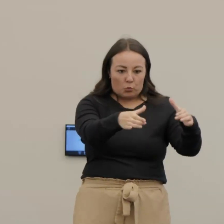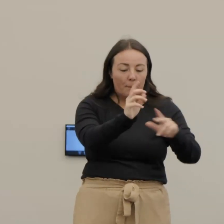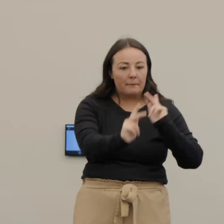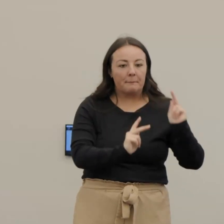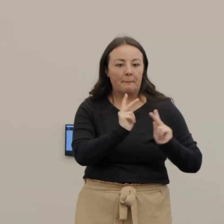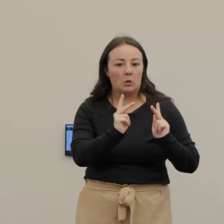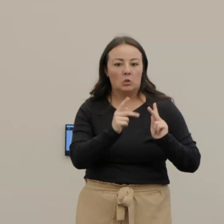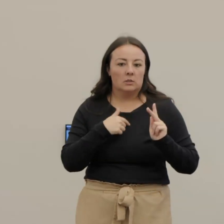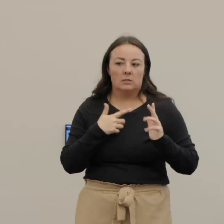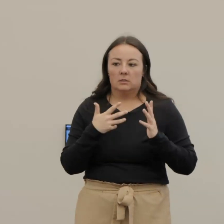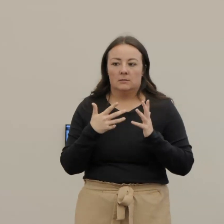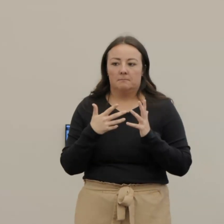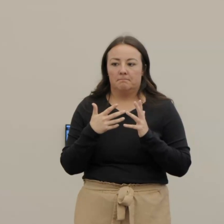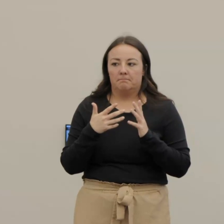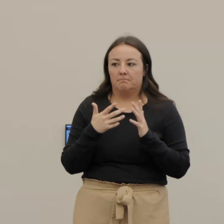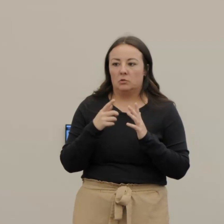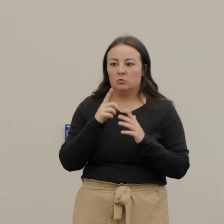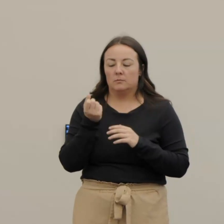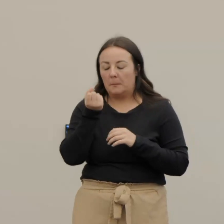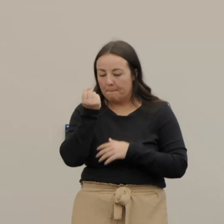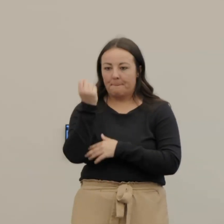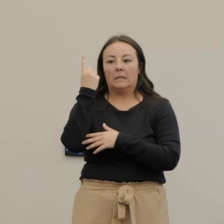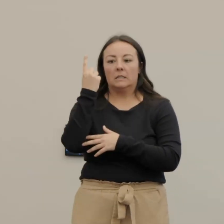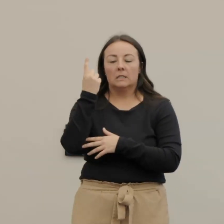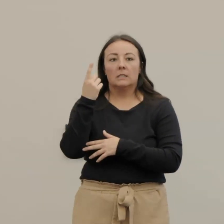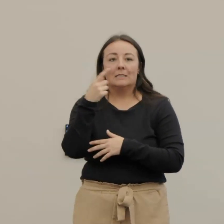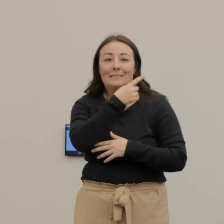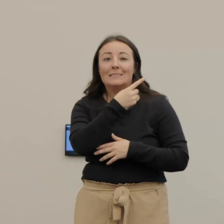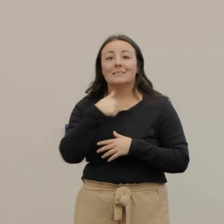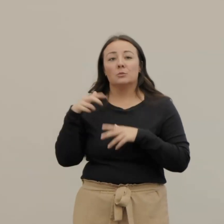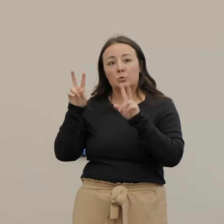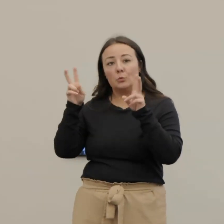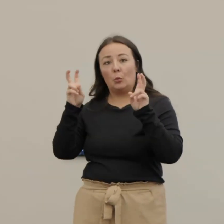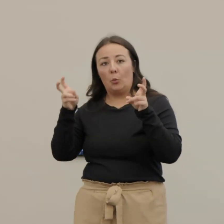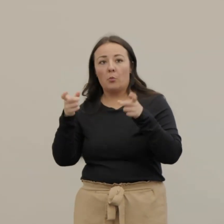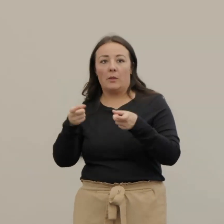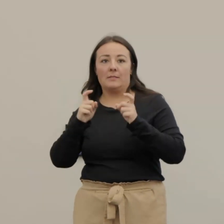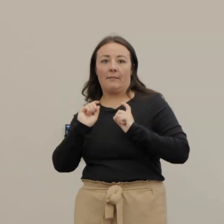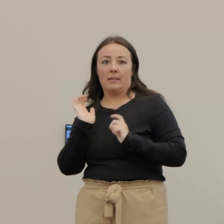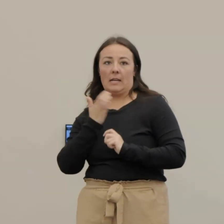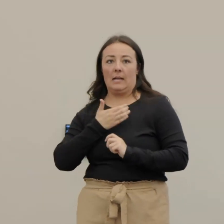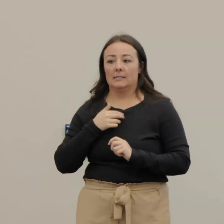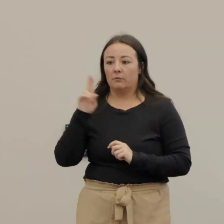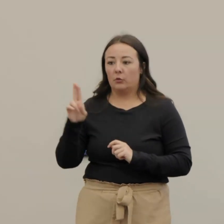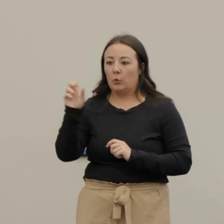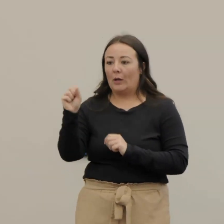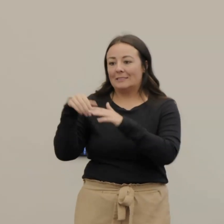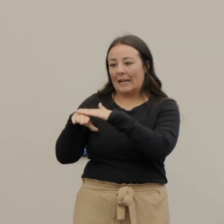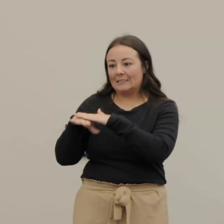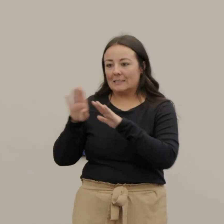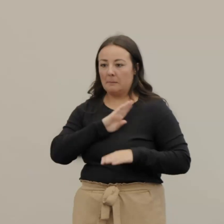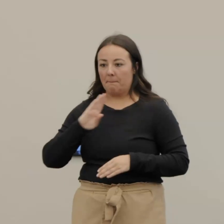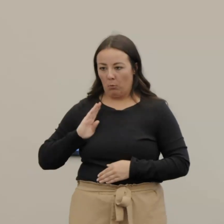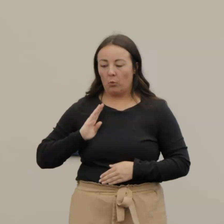And this is a quote from Clayton Lewis given to the US Access Board. Cognitive